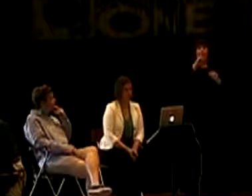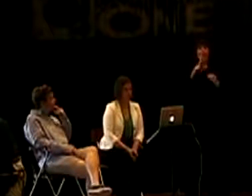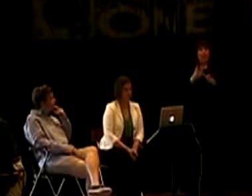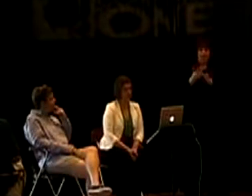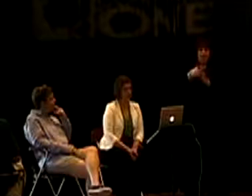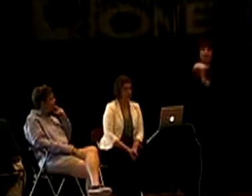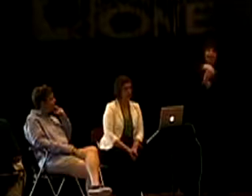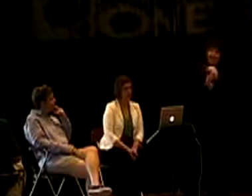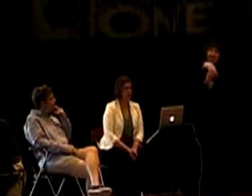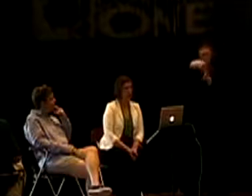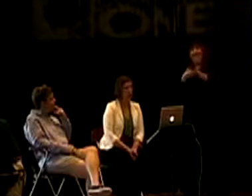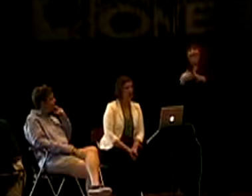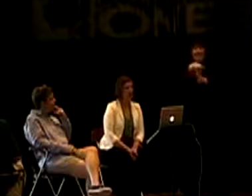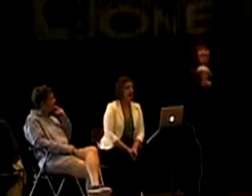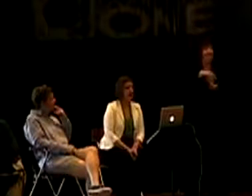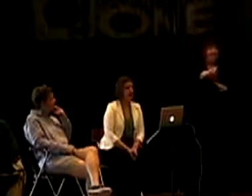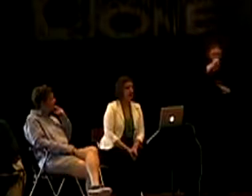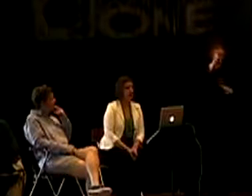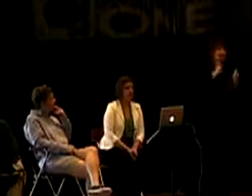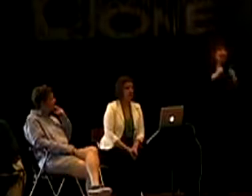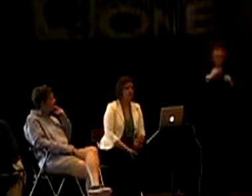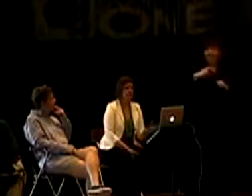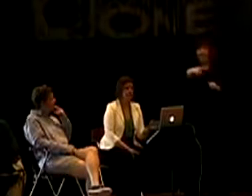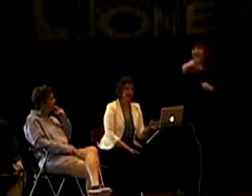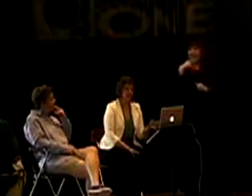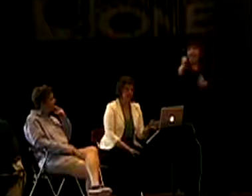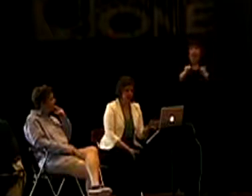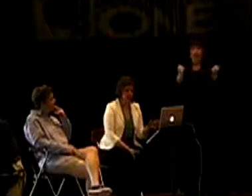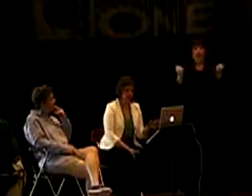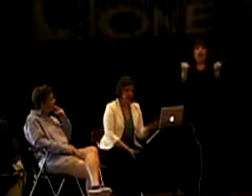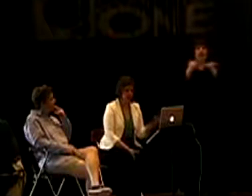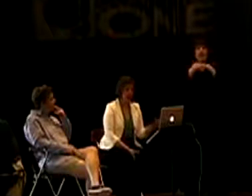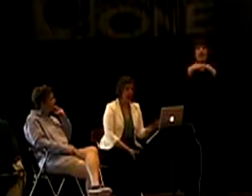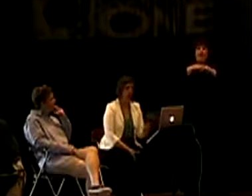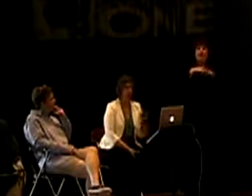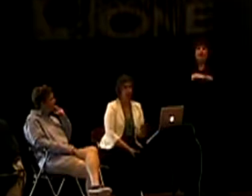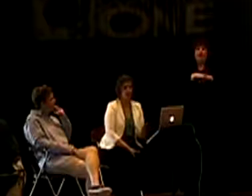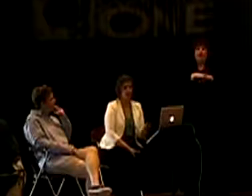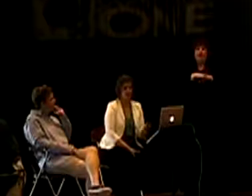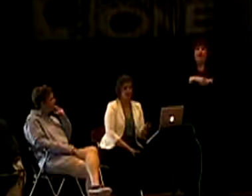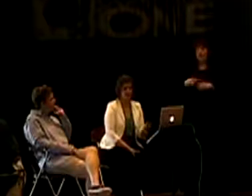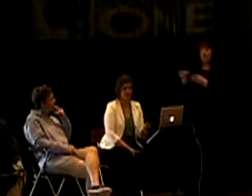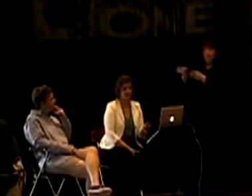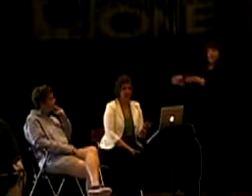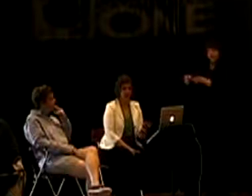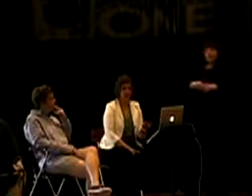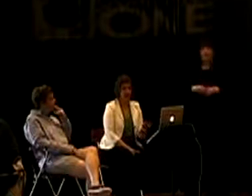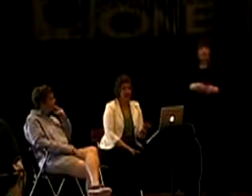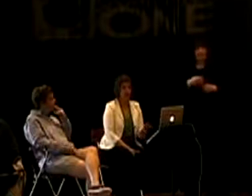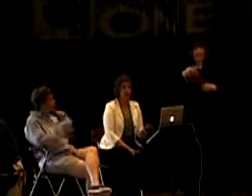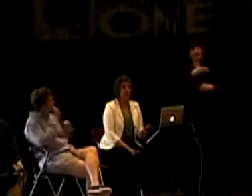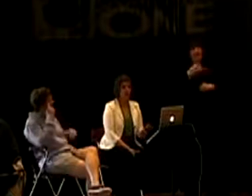deaf and hearing theater. And this play has been produced at small and large stages,